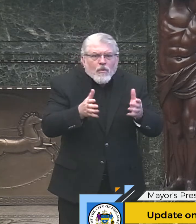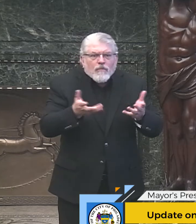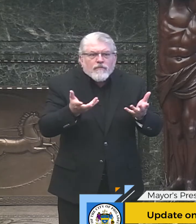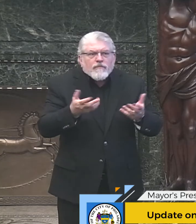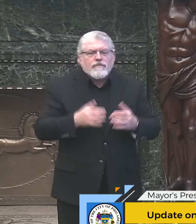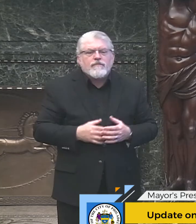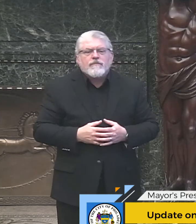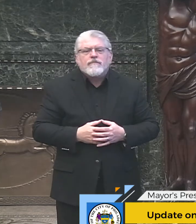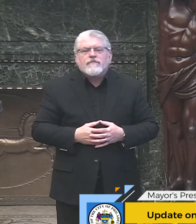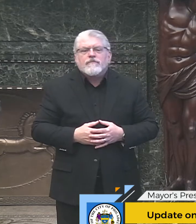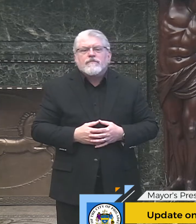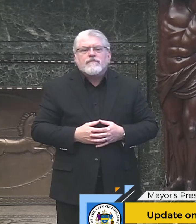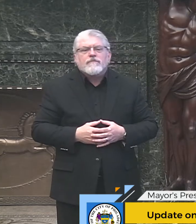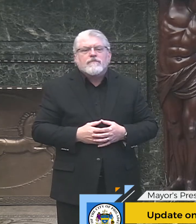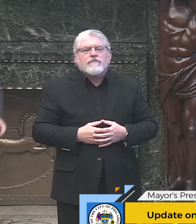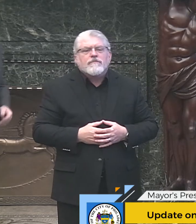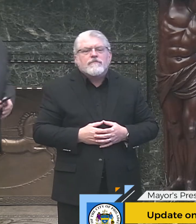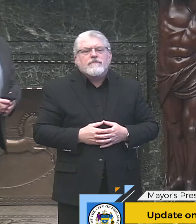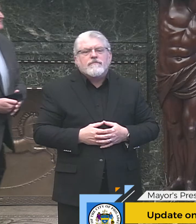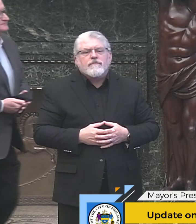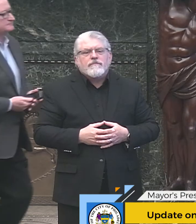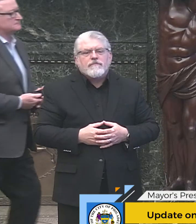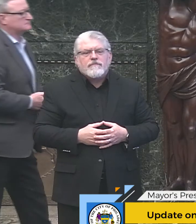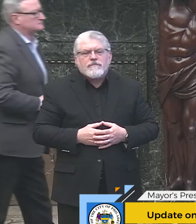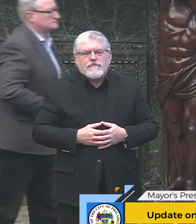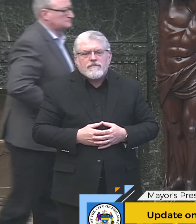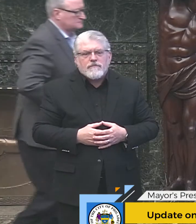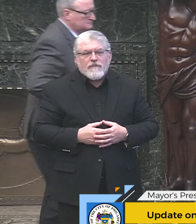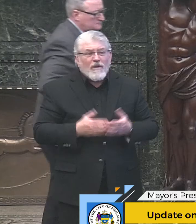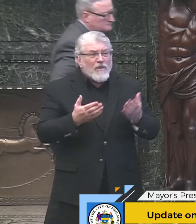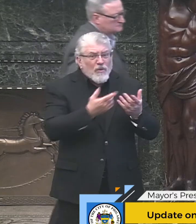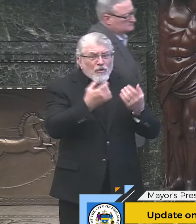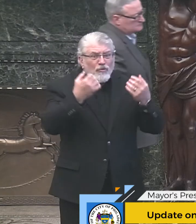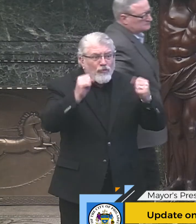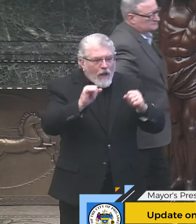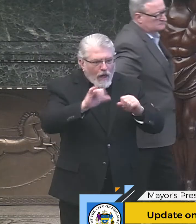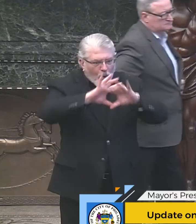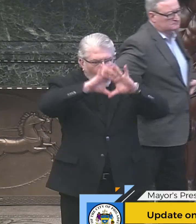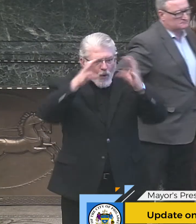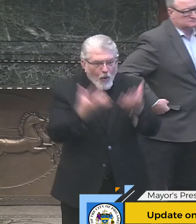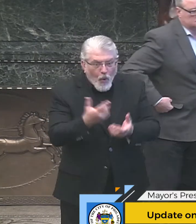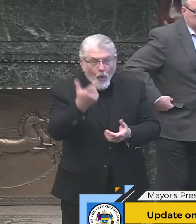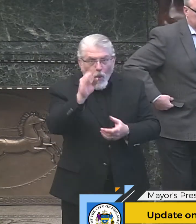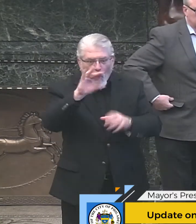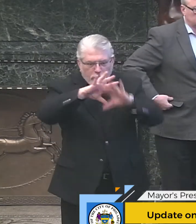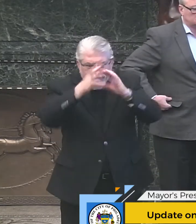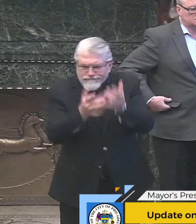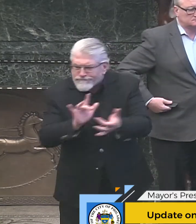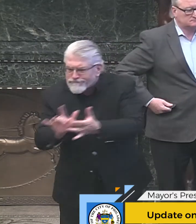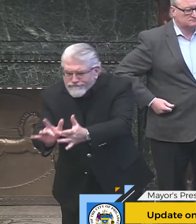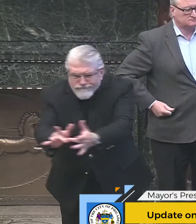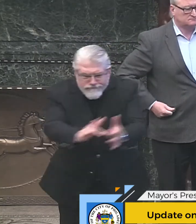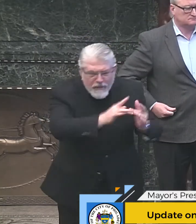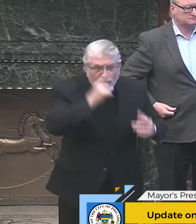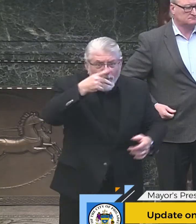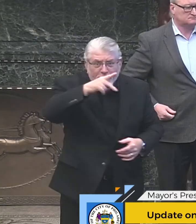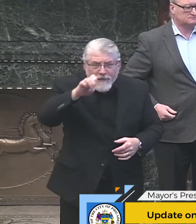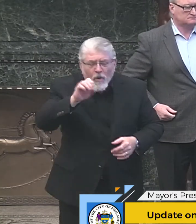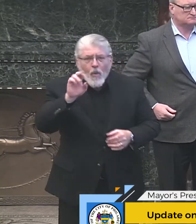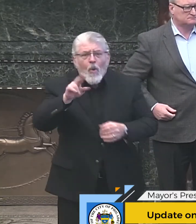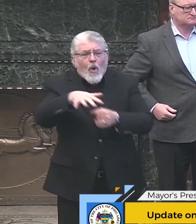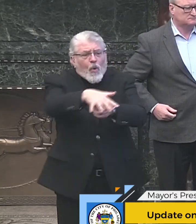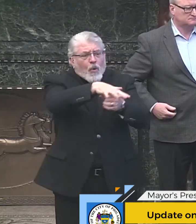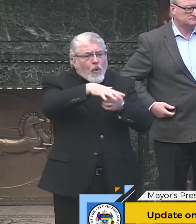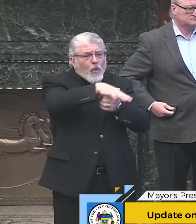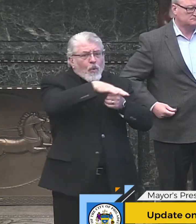other businesses that might have some of the gear? How are we thinking outside the box on this? Well, first, we are requesting